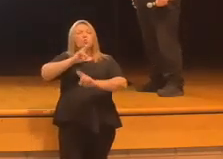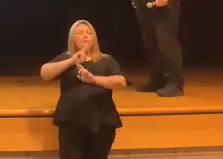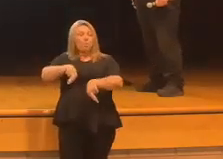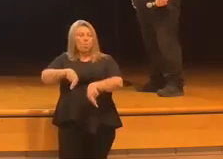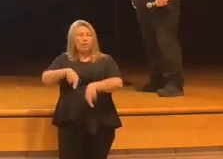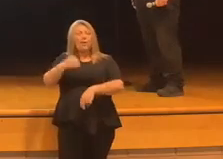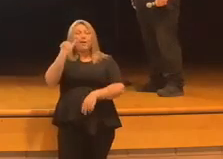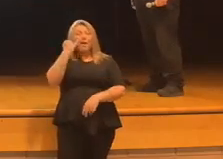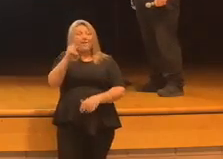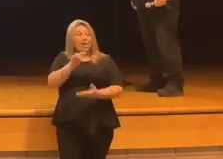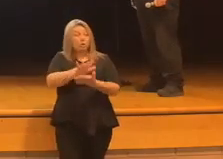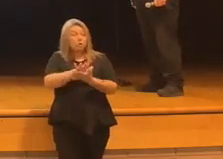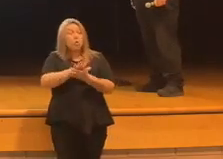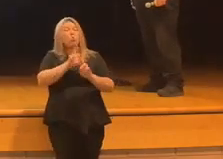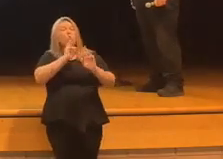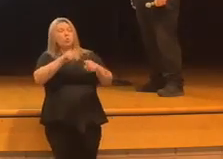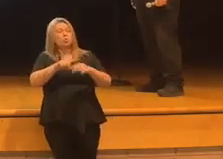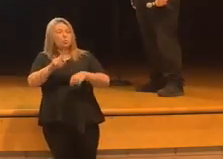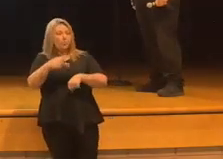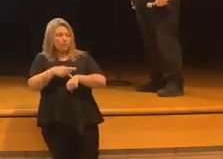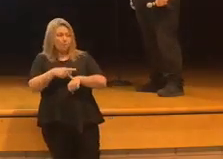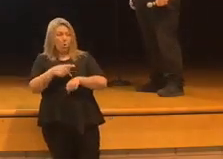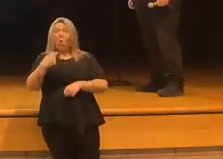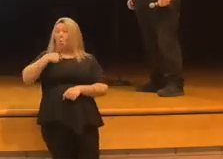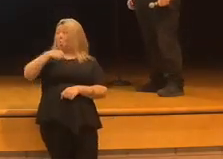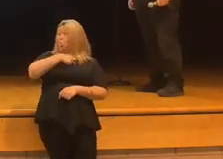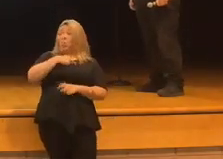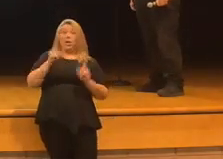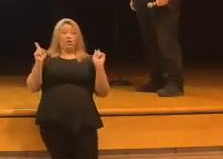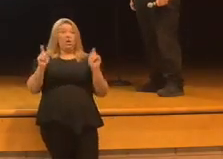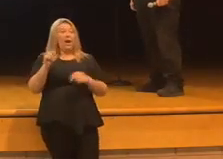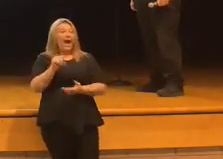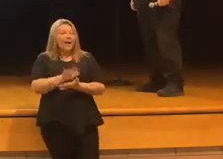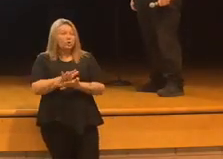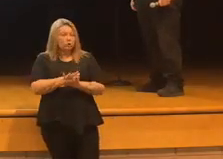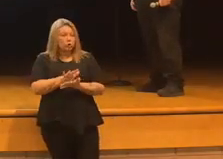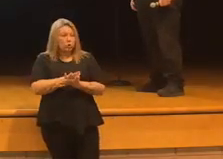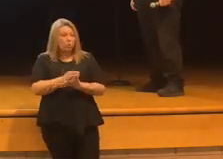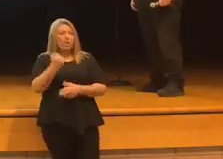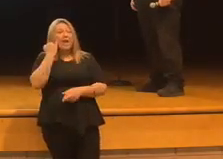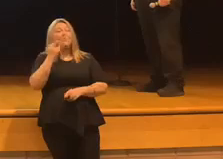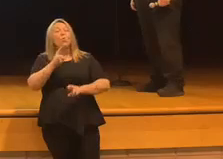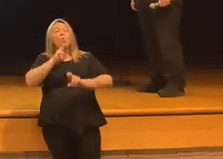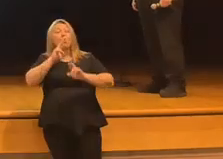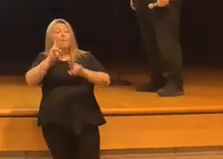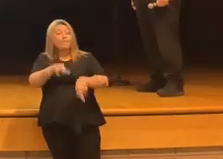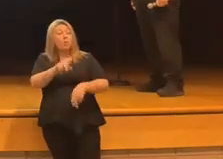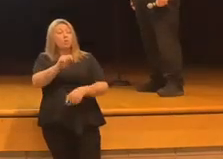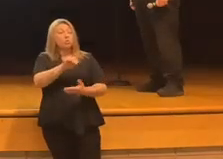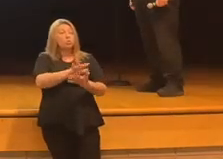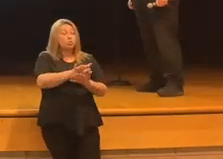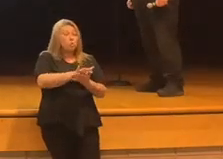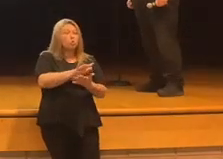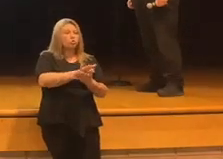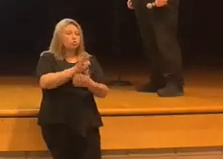school, report it at school. We are at school. And if it's reported at school, most times it comes back to us through the